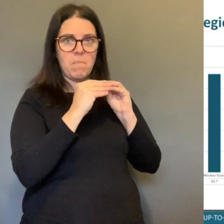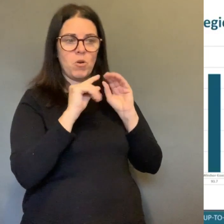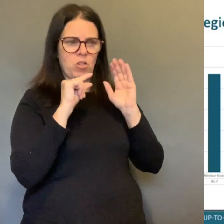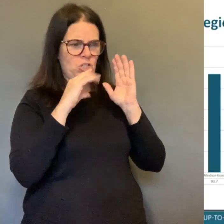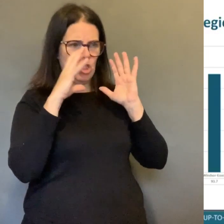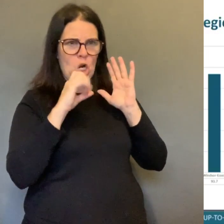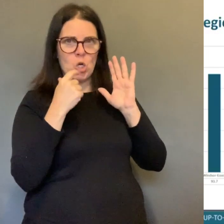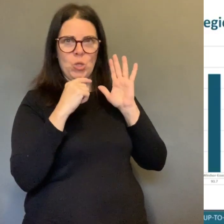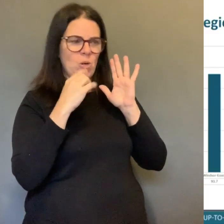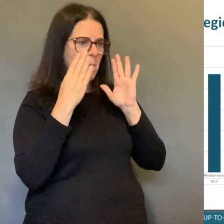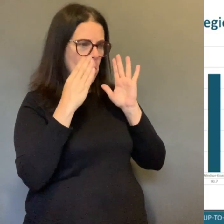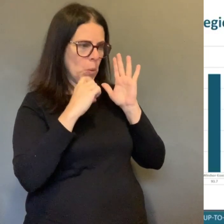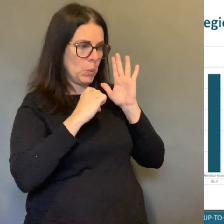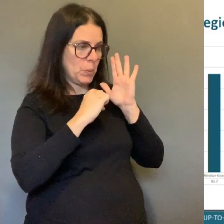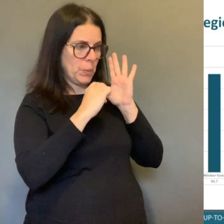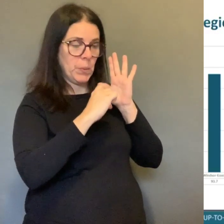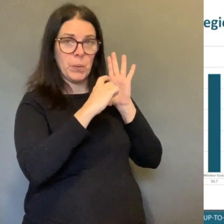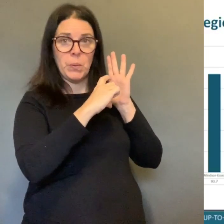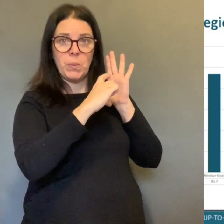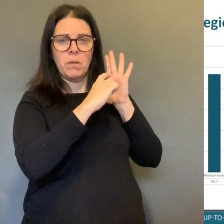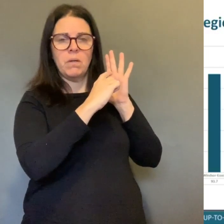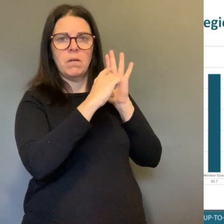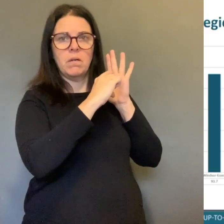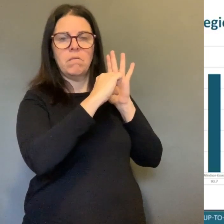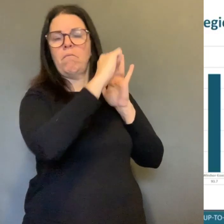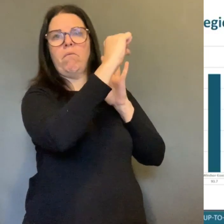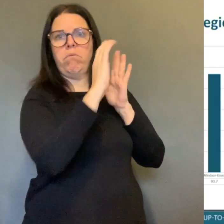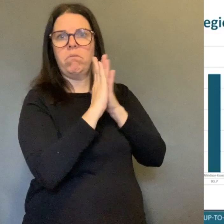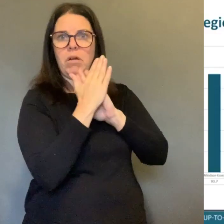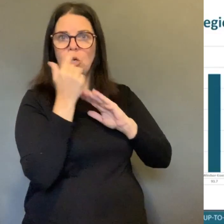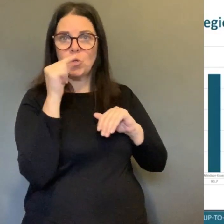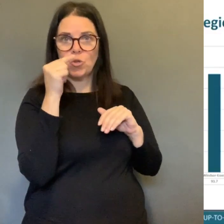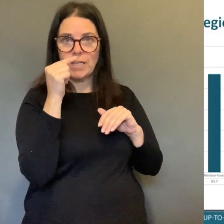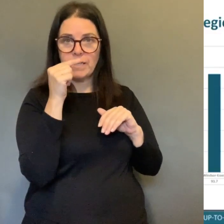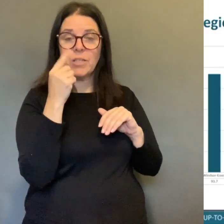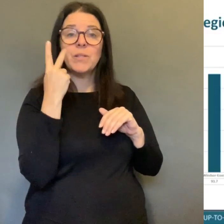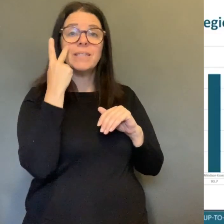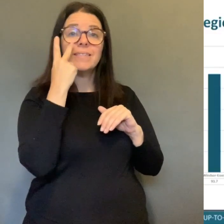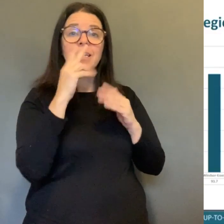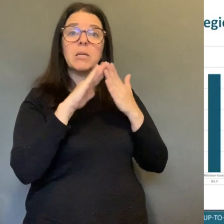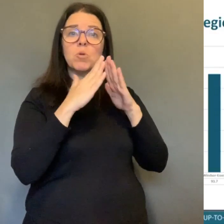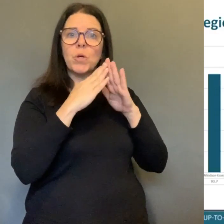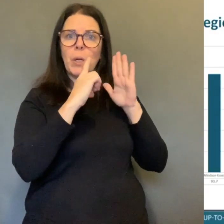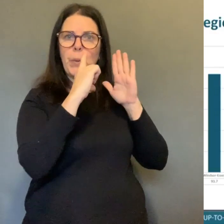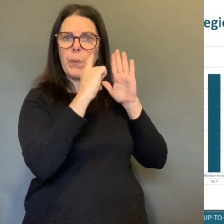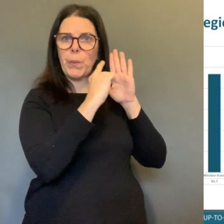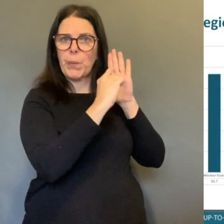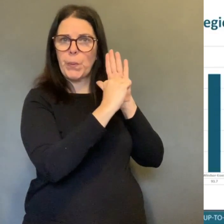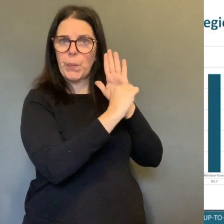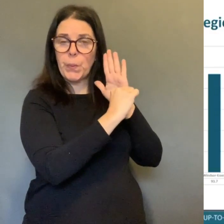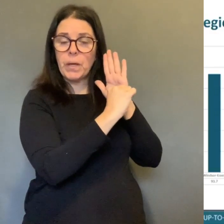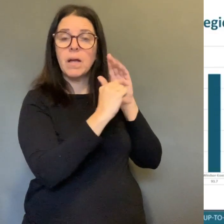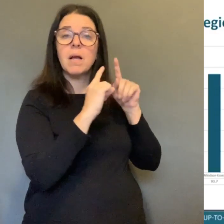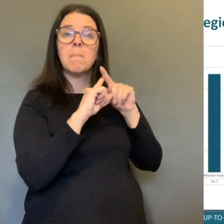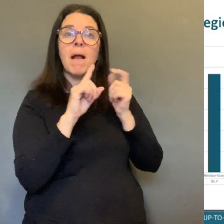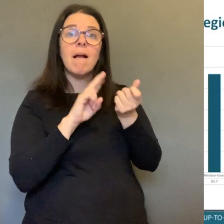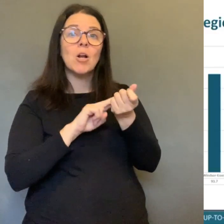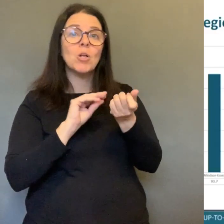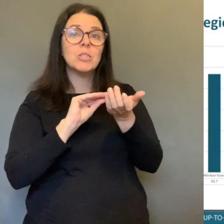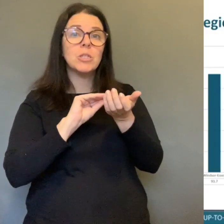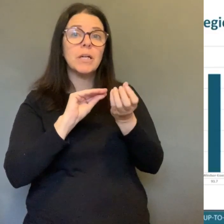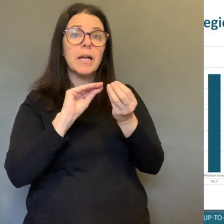So the next logical question comes to our mind is, are we seeing something that is really bad? Should we be worried? How are others